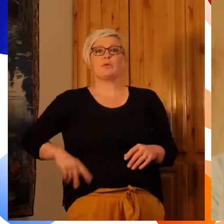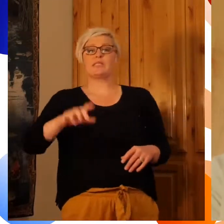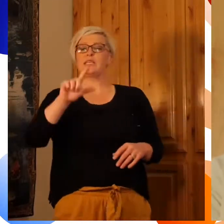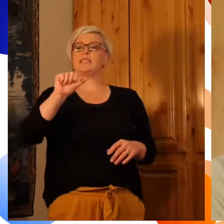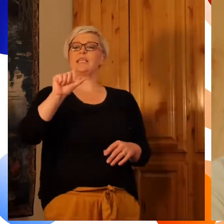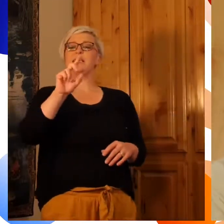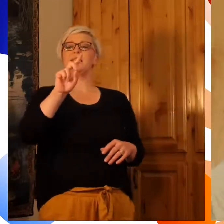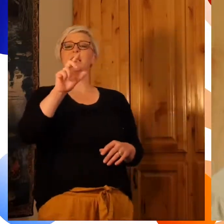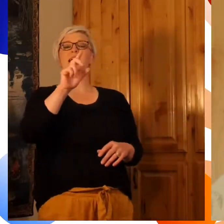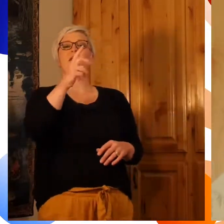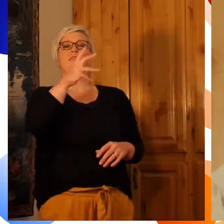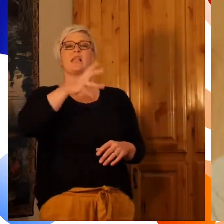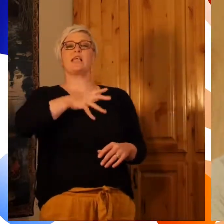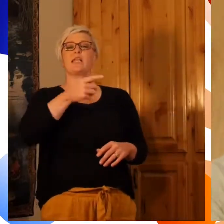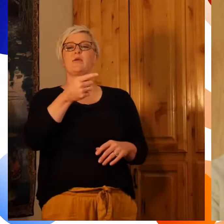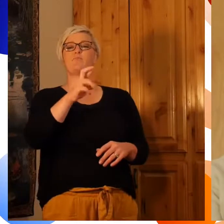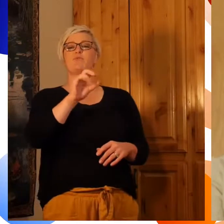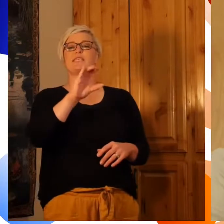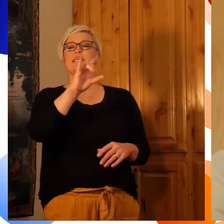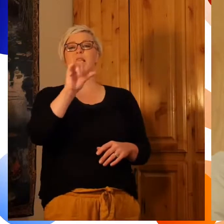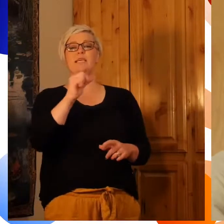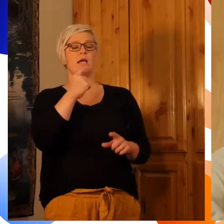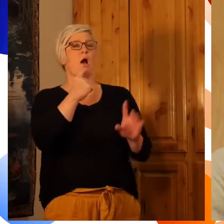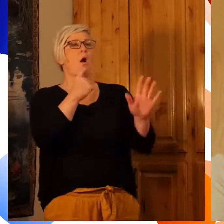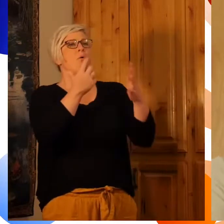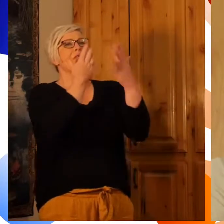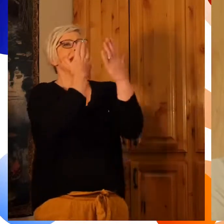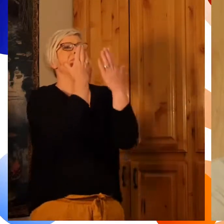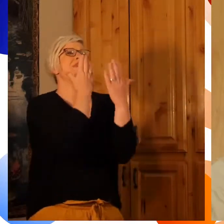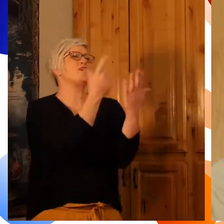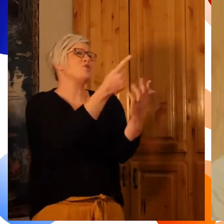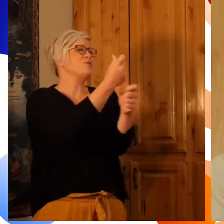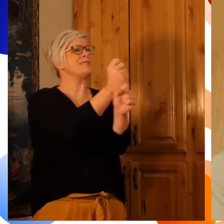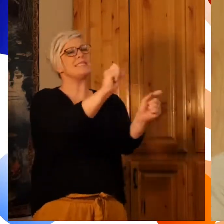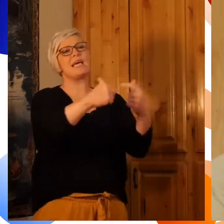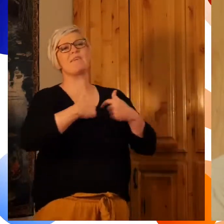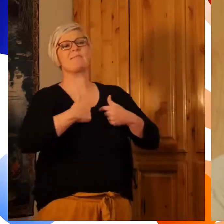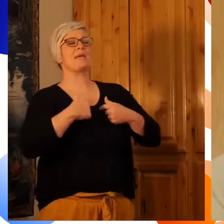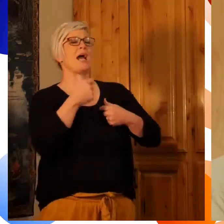big slobbery, blubbery, rude, crude,